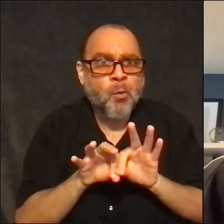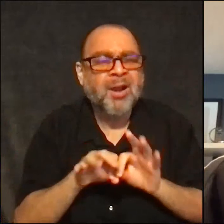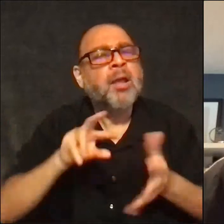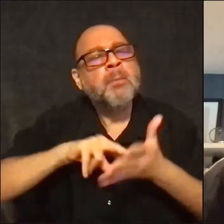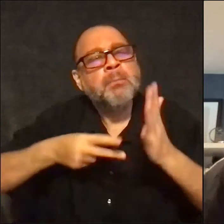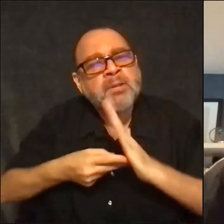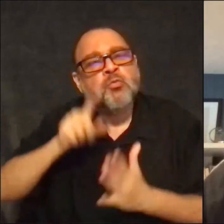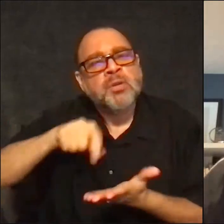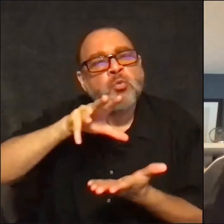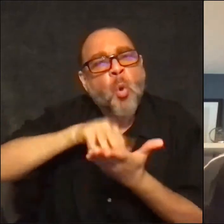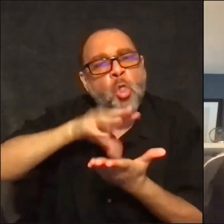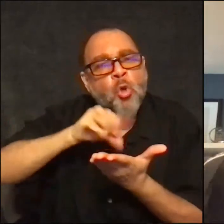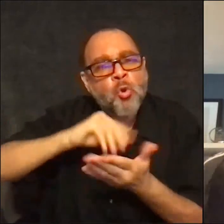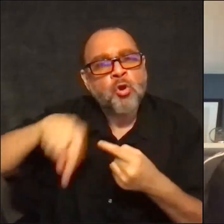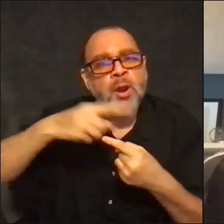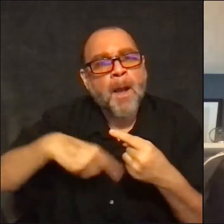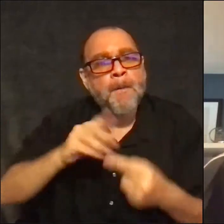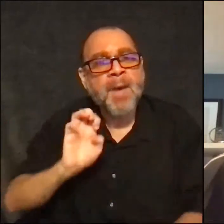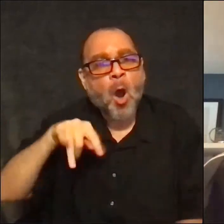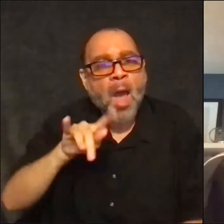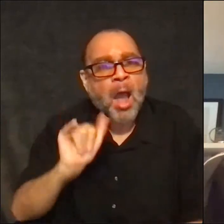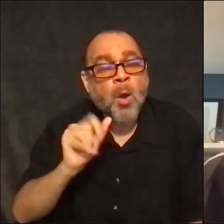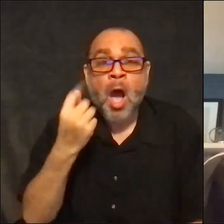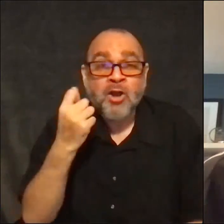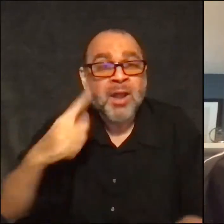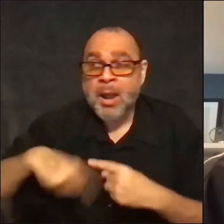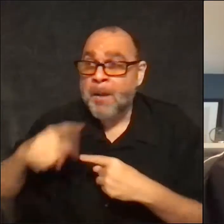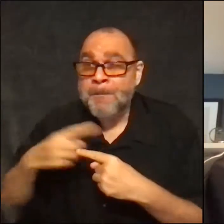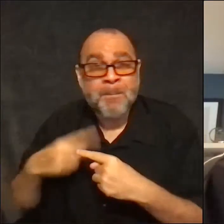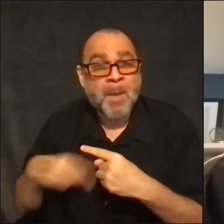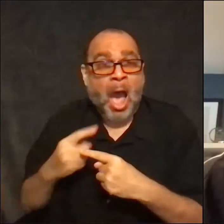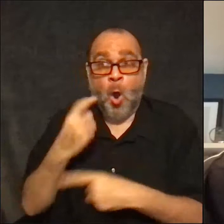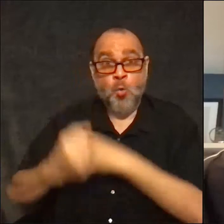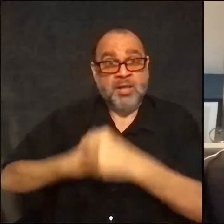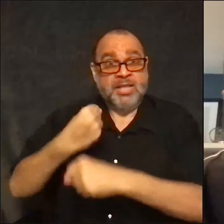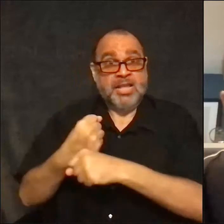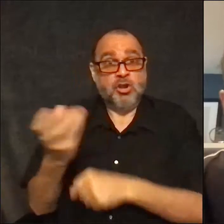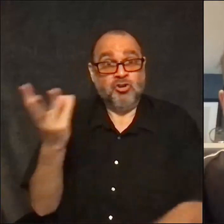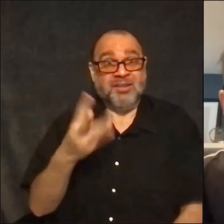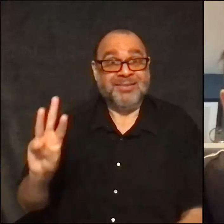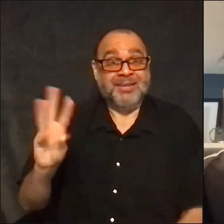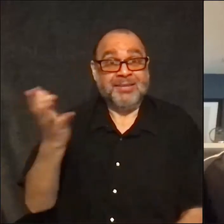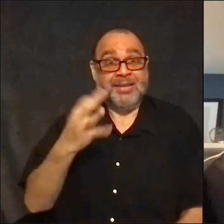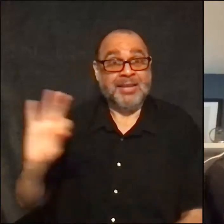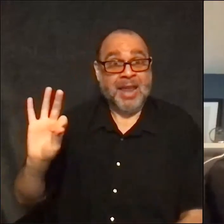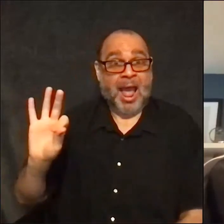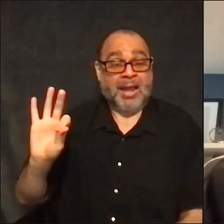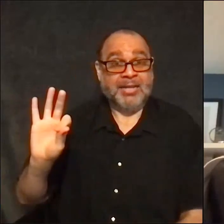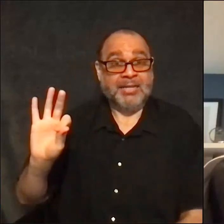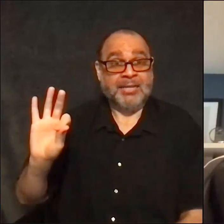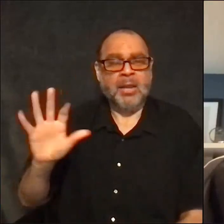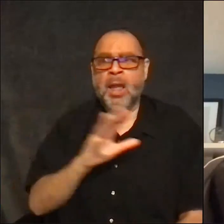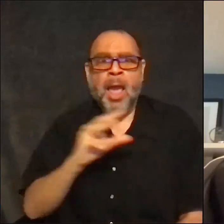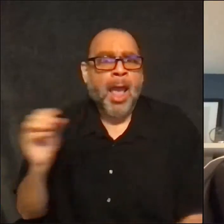equity. From what happened in 1619, a project there, to civil rights movement, to the so-called world of drugs and mass incarceration of